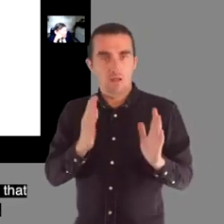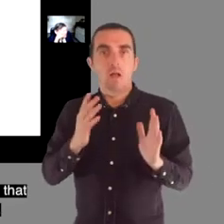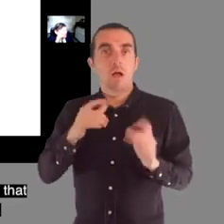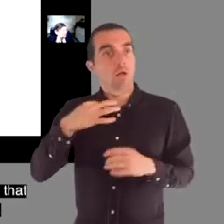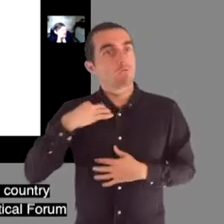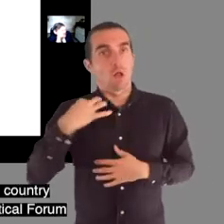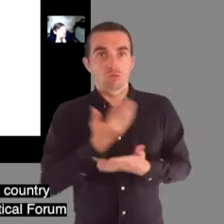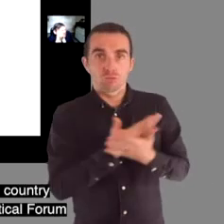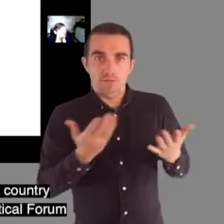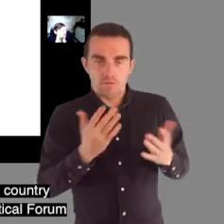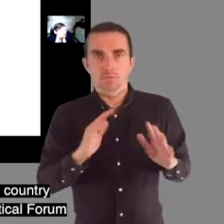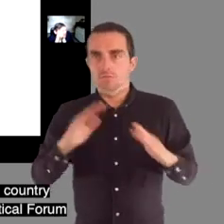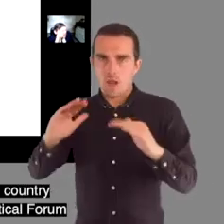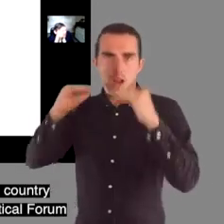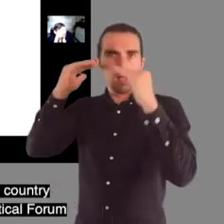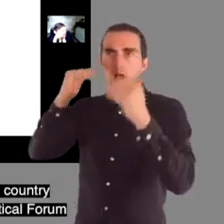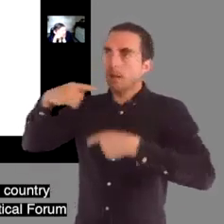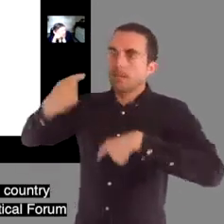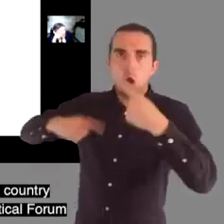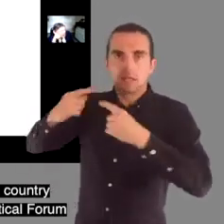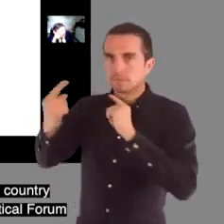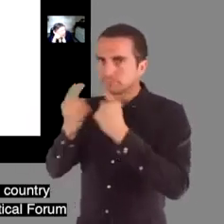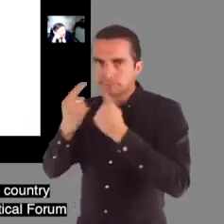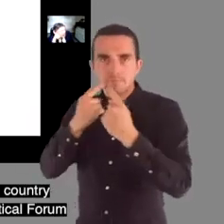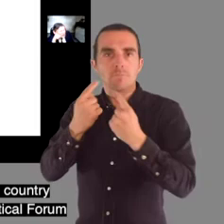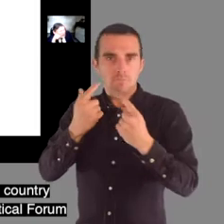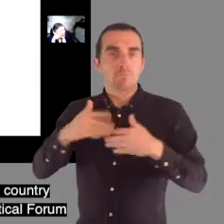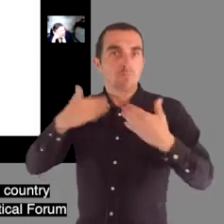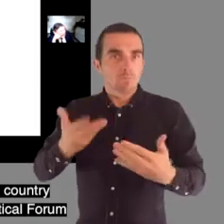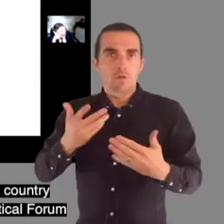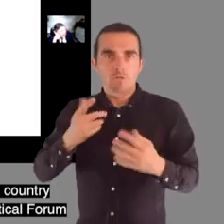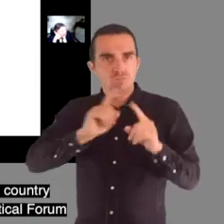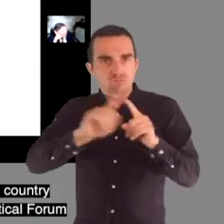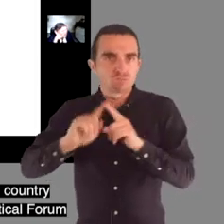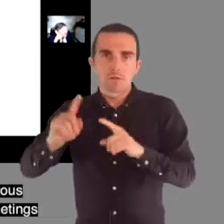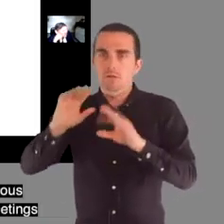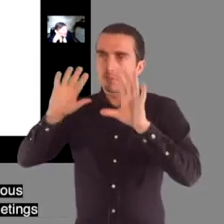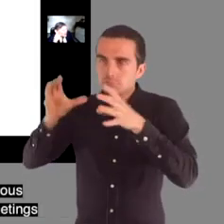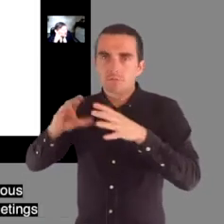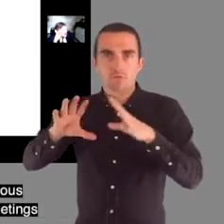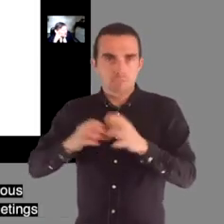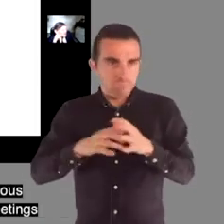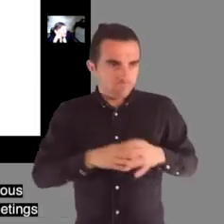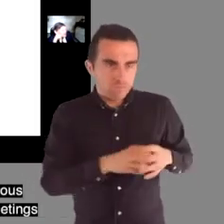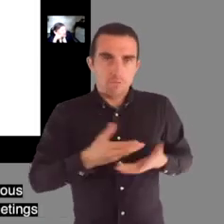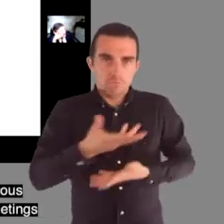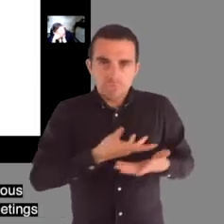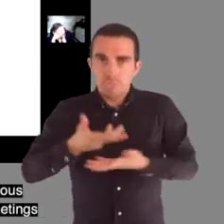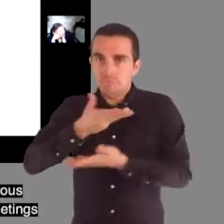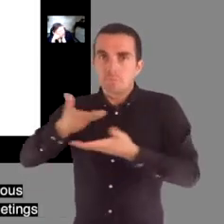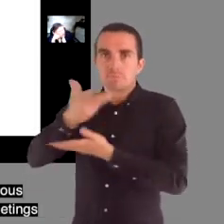important resource. Between the period from when a country volunteers and the higher level political forum takes place, there are